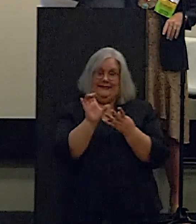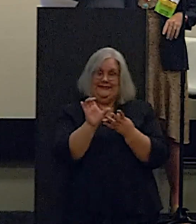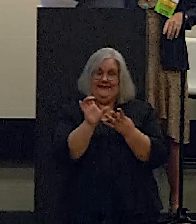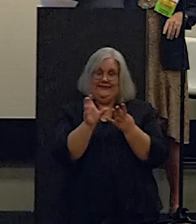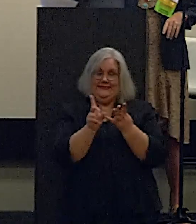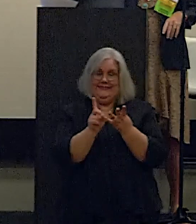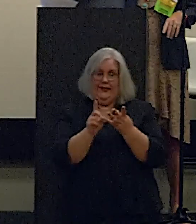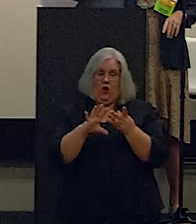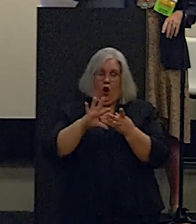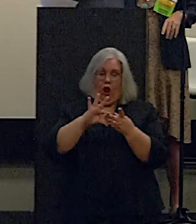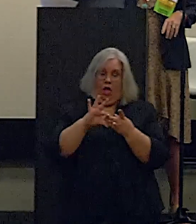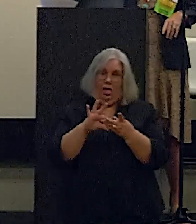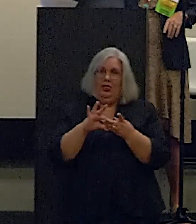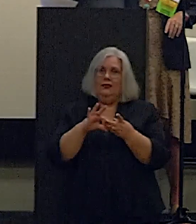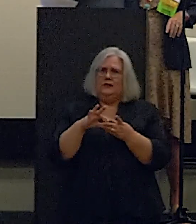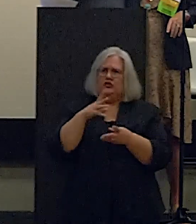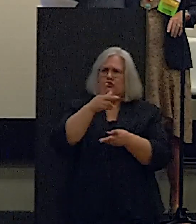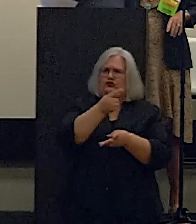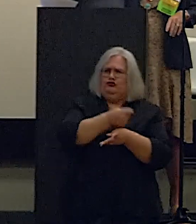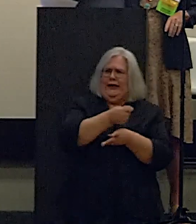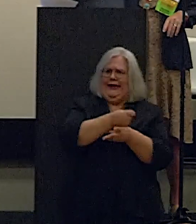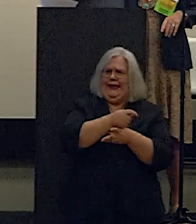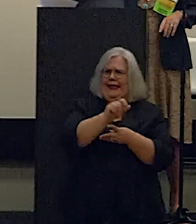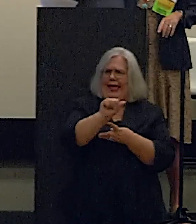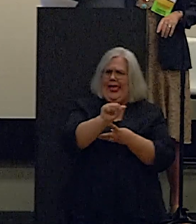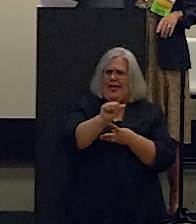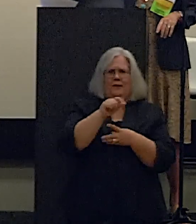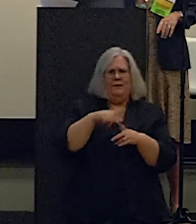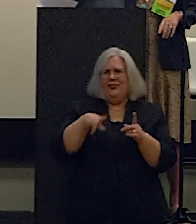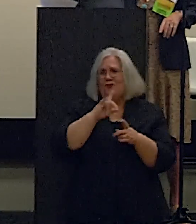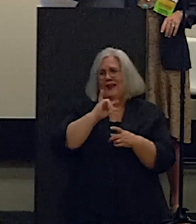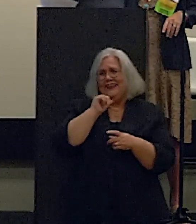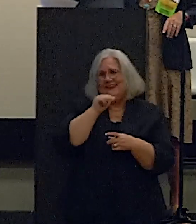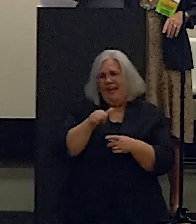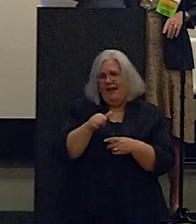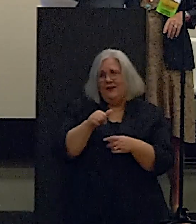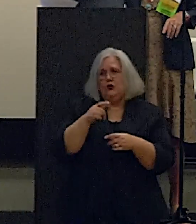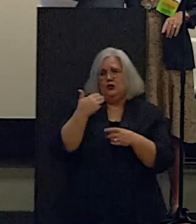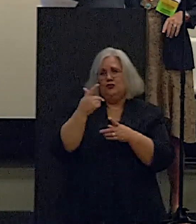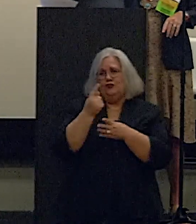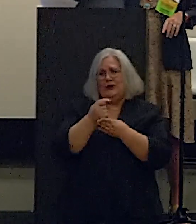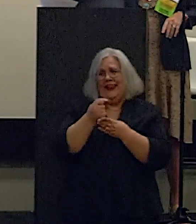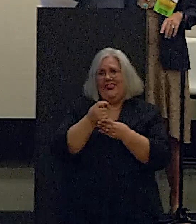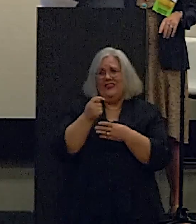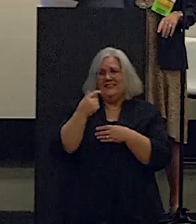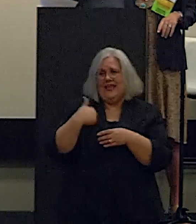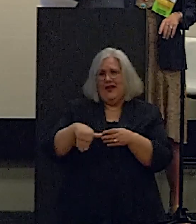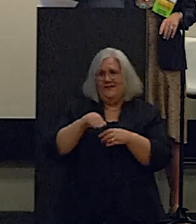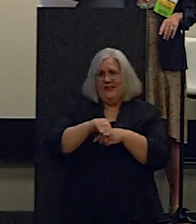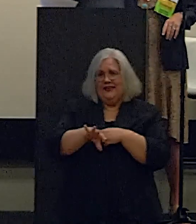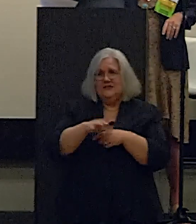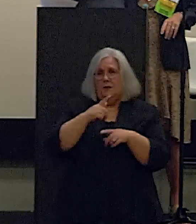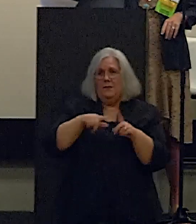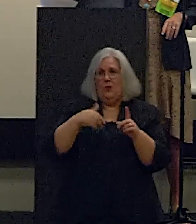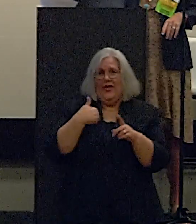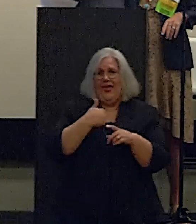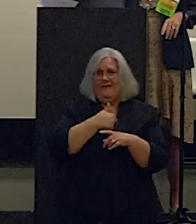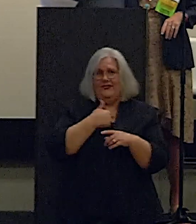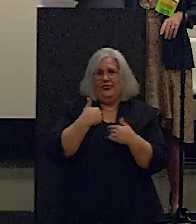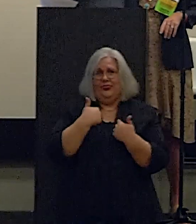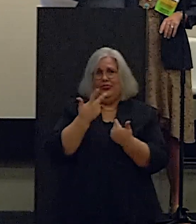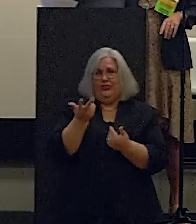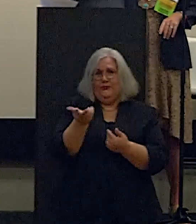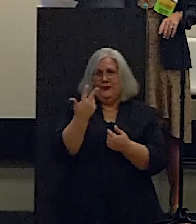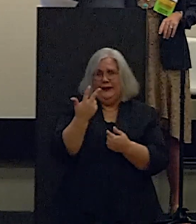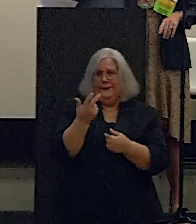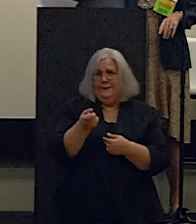really treating the A condition with 3 medications, are we? No, we're treating side effects. But now we have 3 pills,